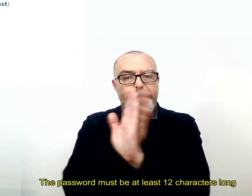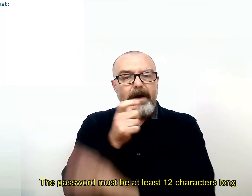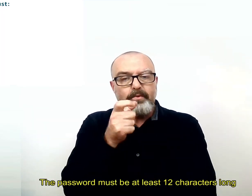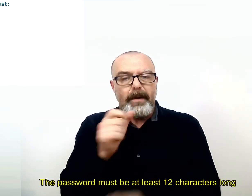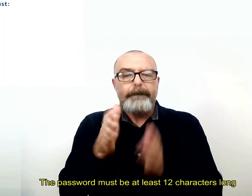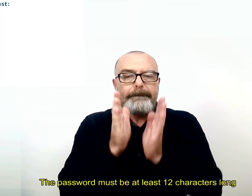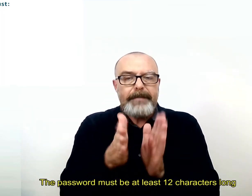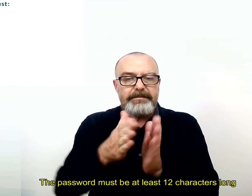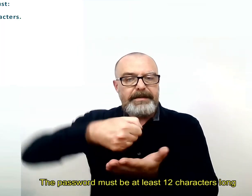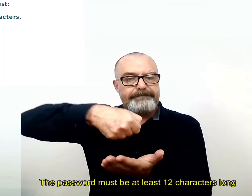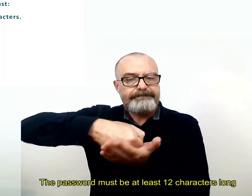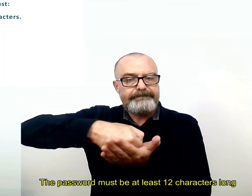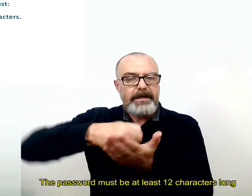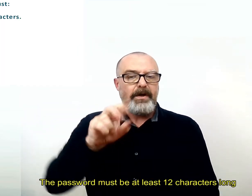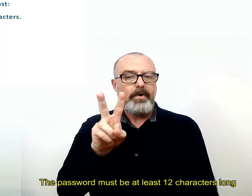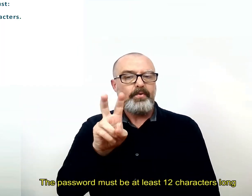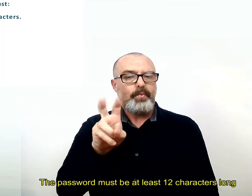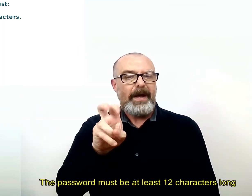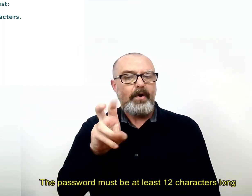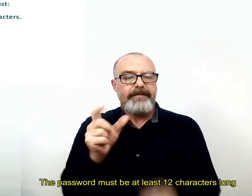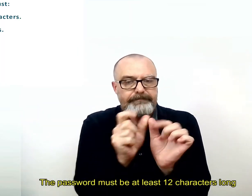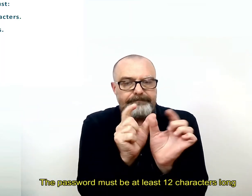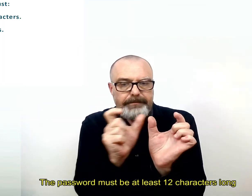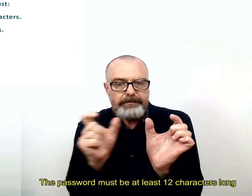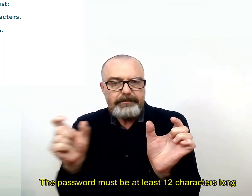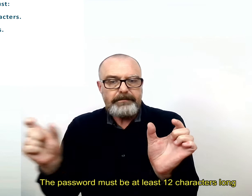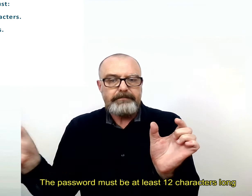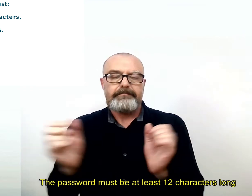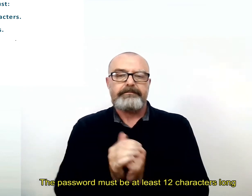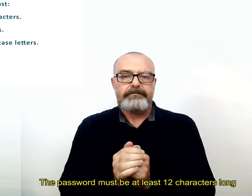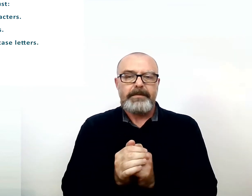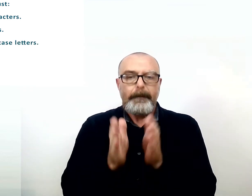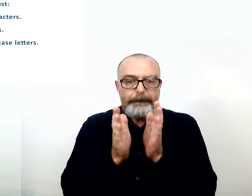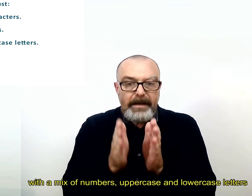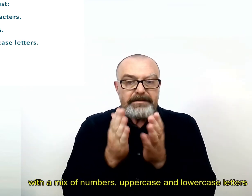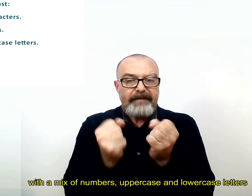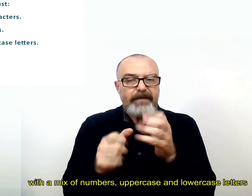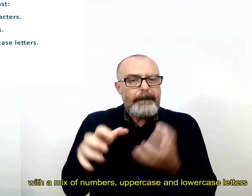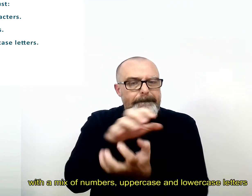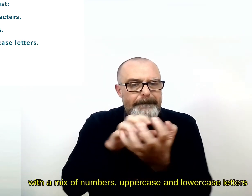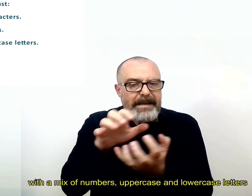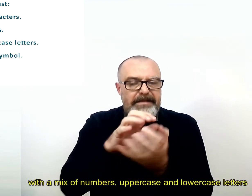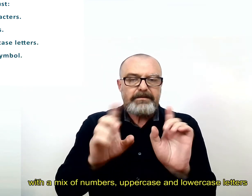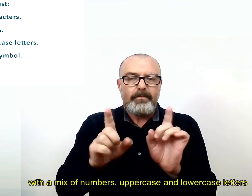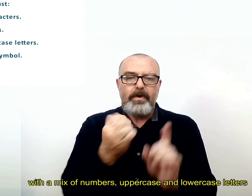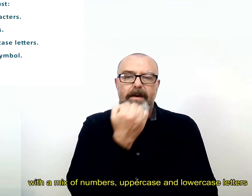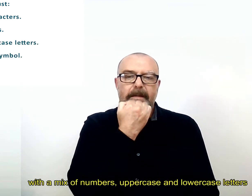The password must be at least 12 characters long, with a mix of numbers, uppercase and lowercase letters, and at least one